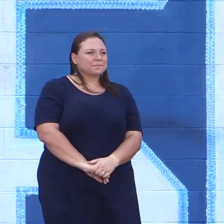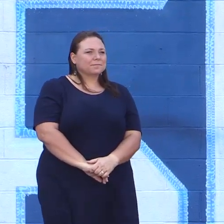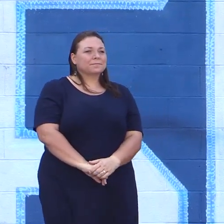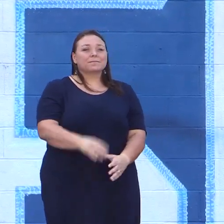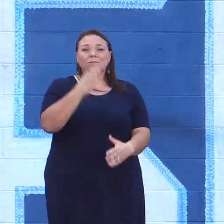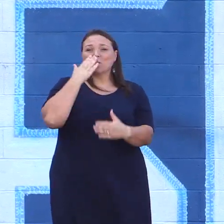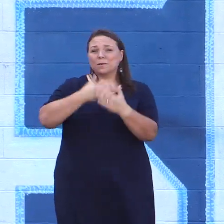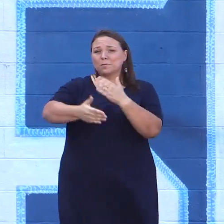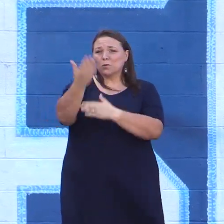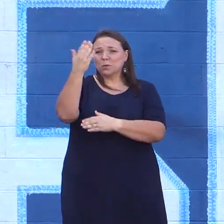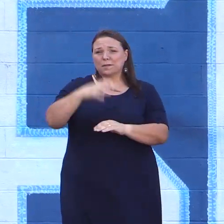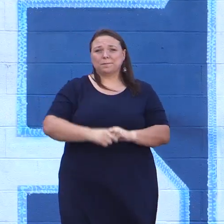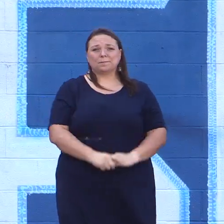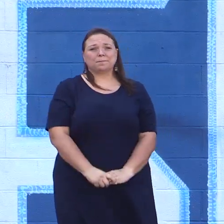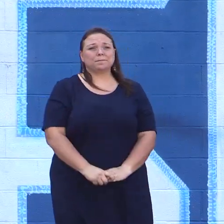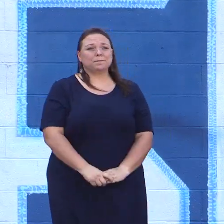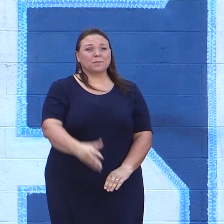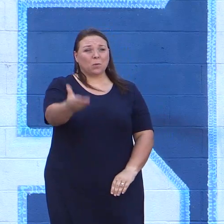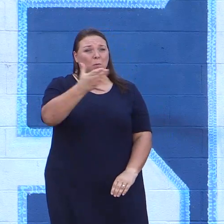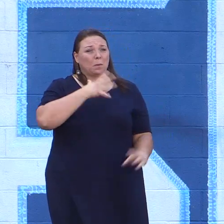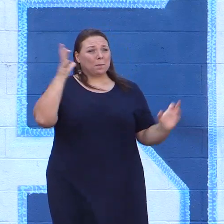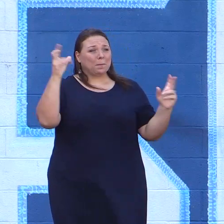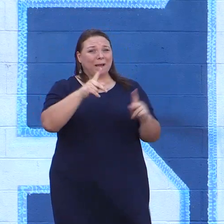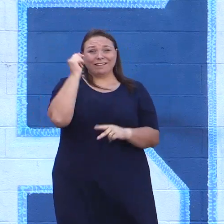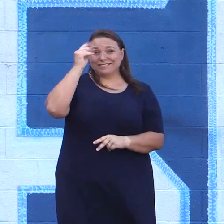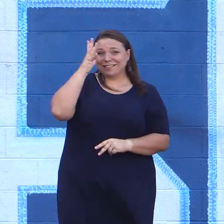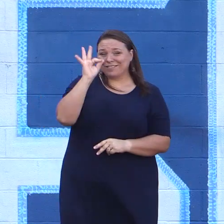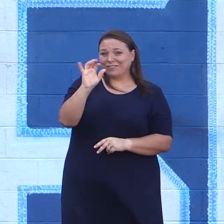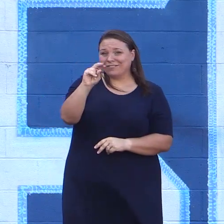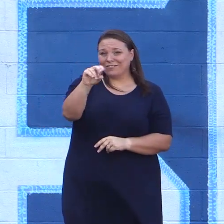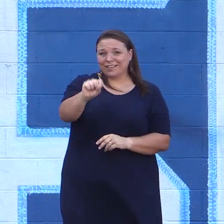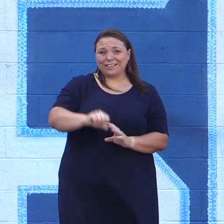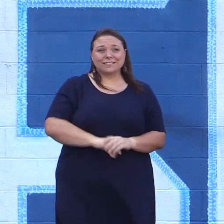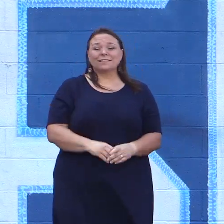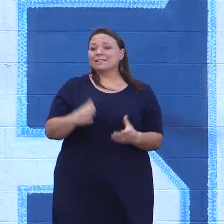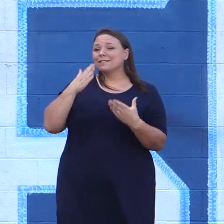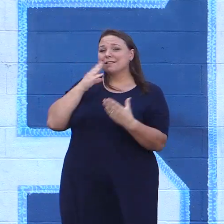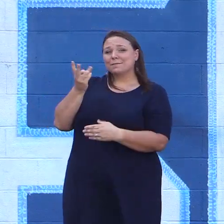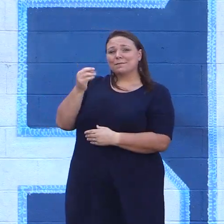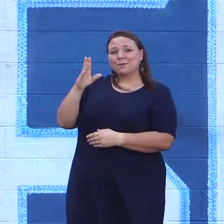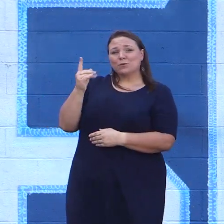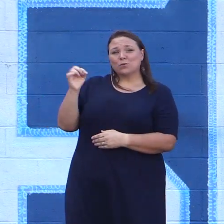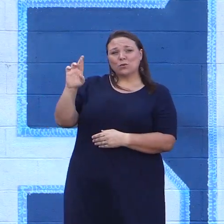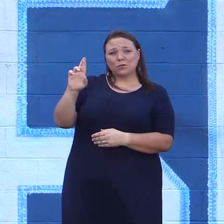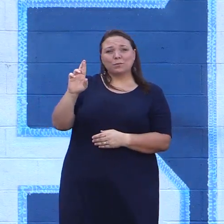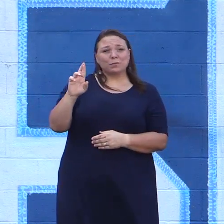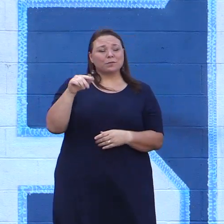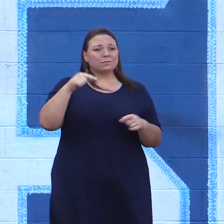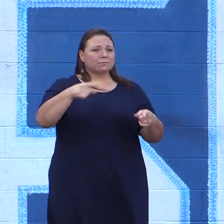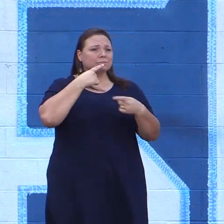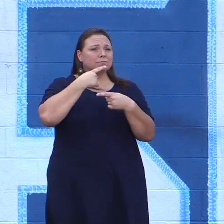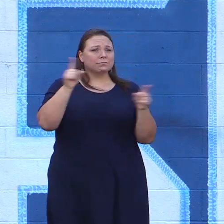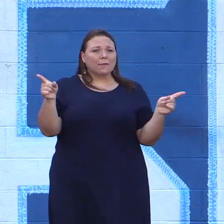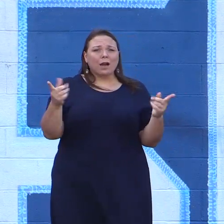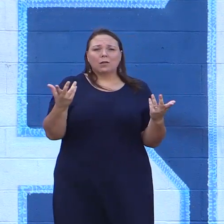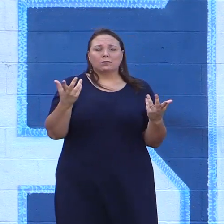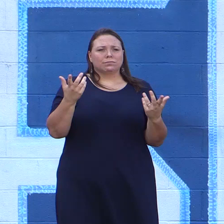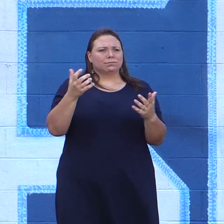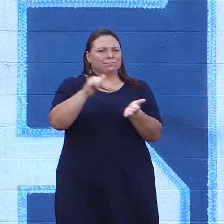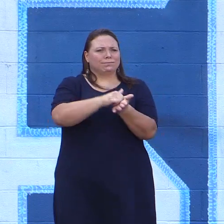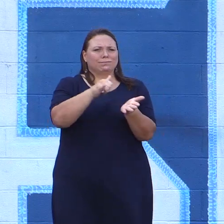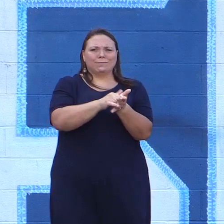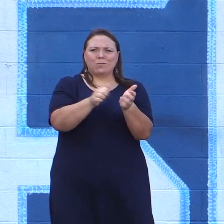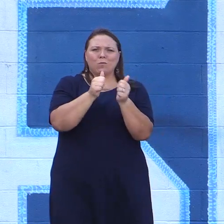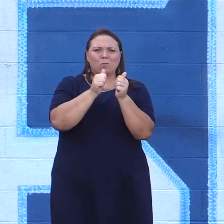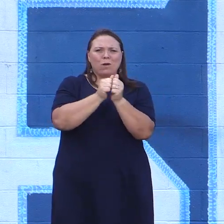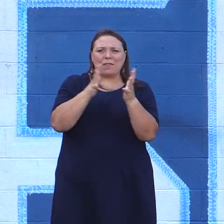Good morning. Welcome back, Titans fans, and thank you, Mayor Cooper. This announcement would not have been possible without your